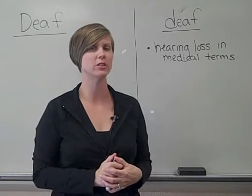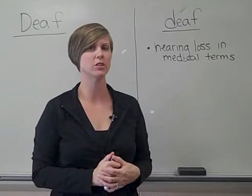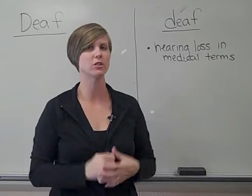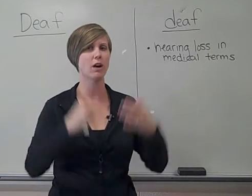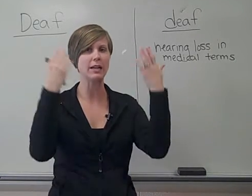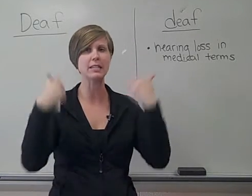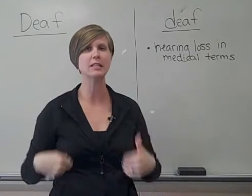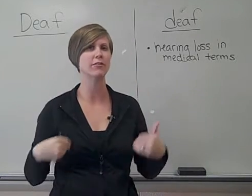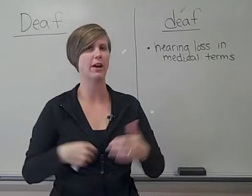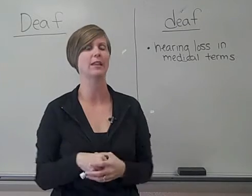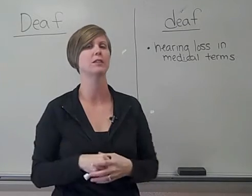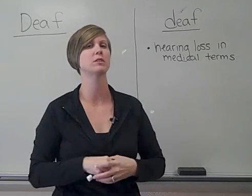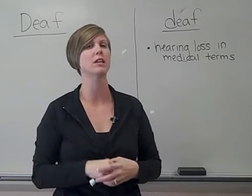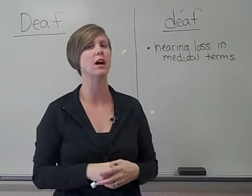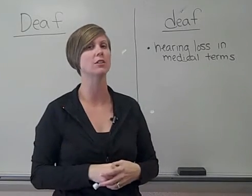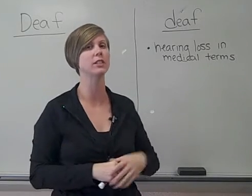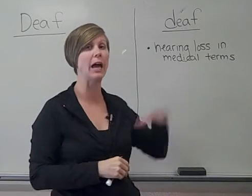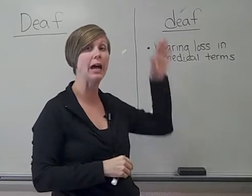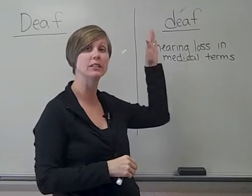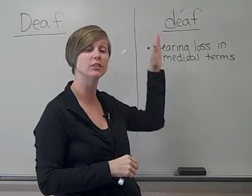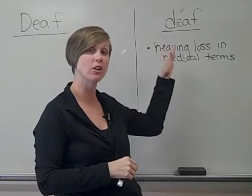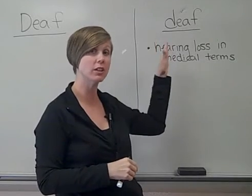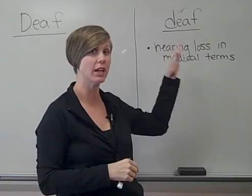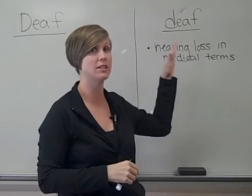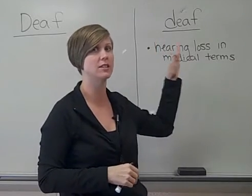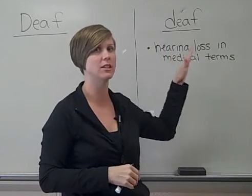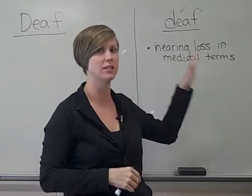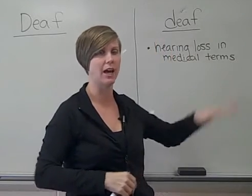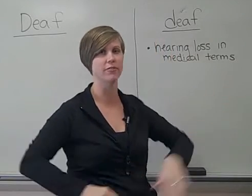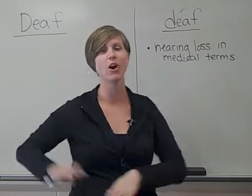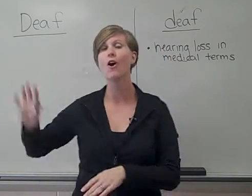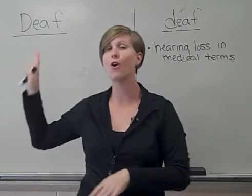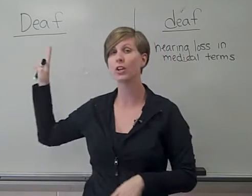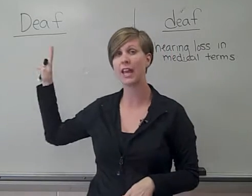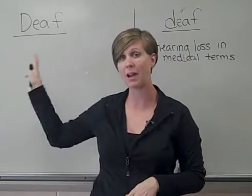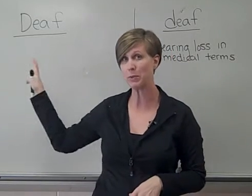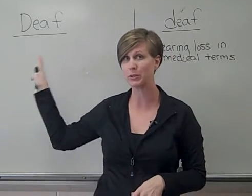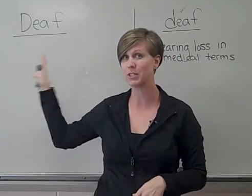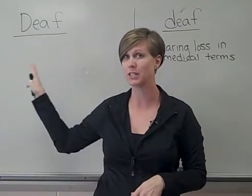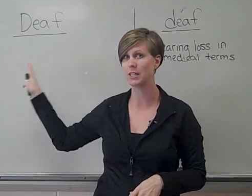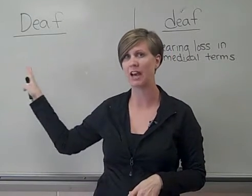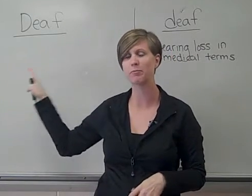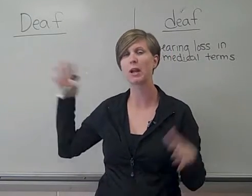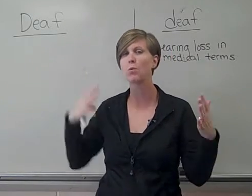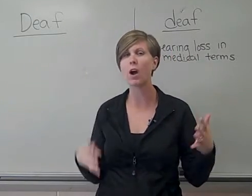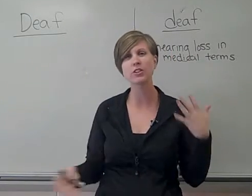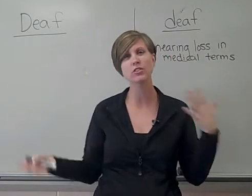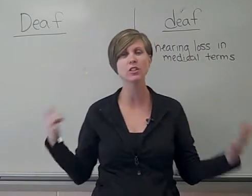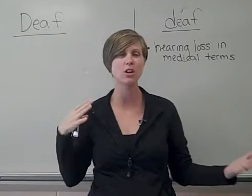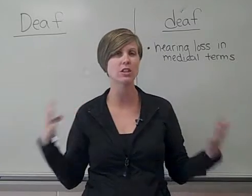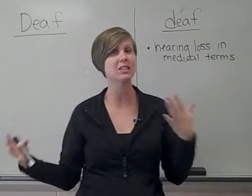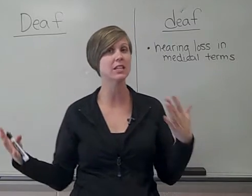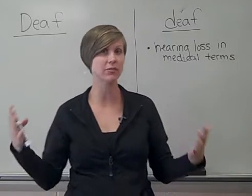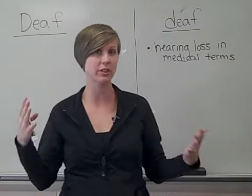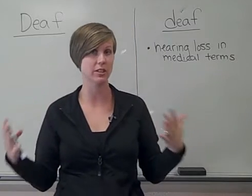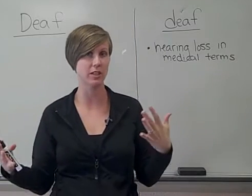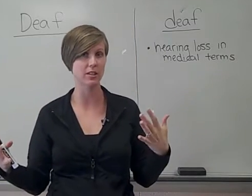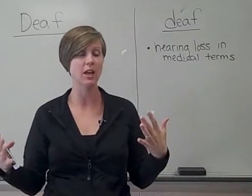to identify themselves as lowercase d deaf or capital D deaf, but I want you to know the differences